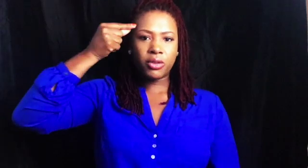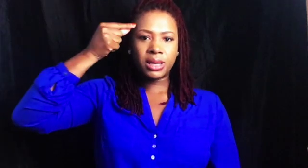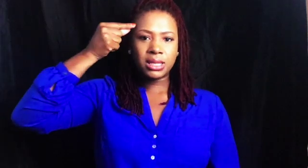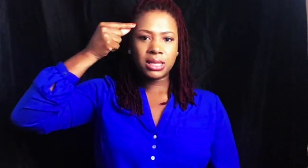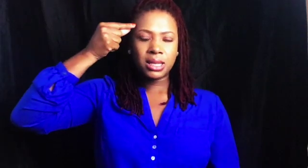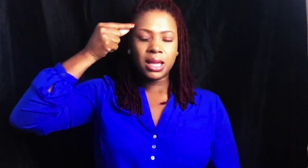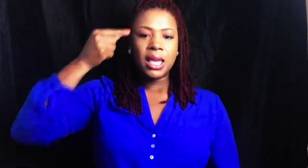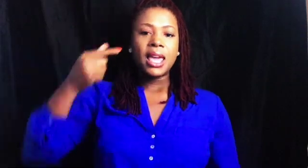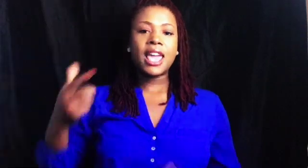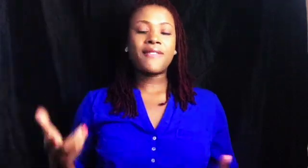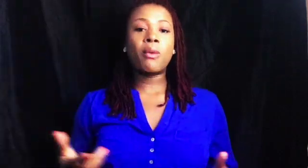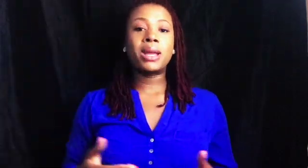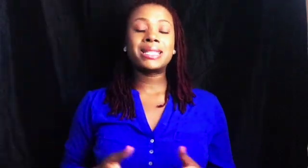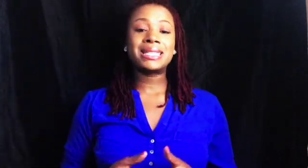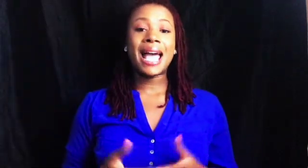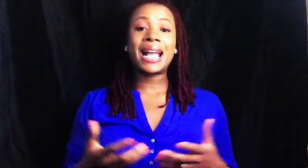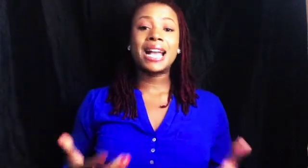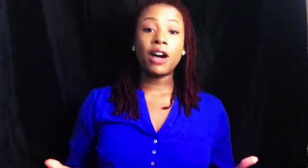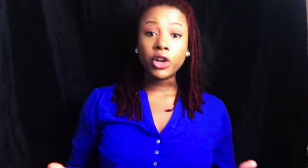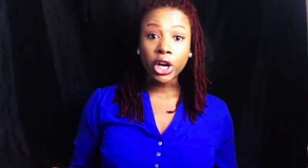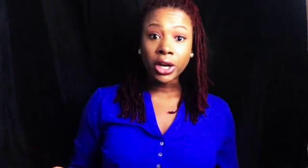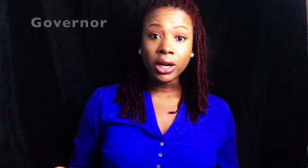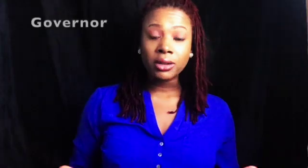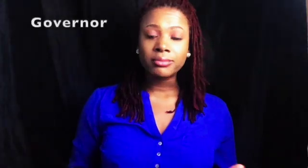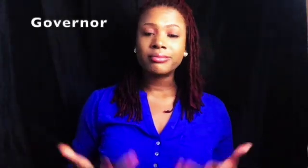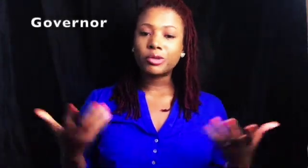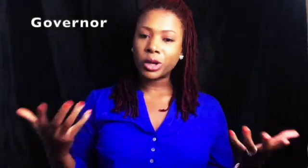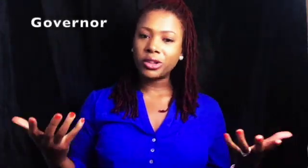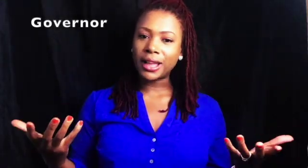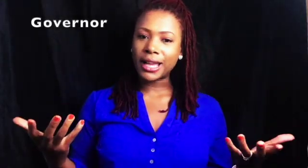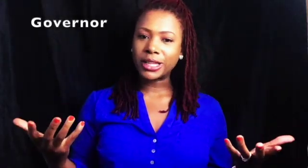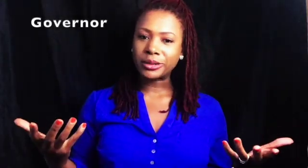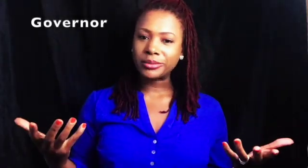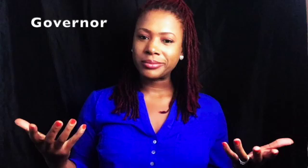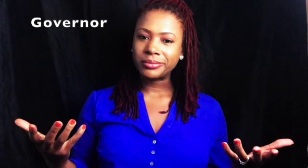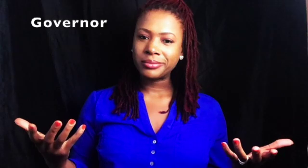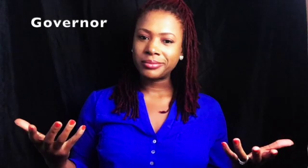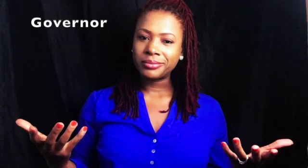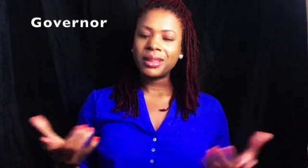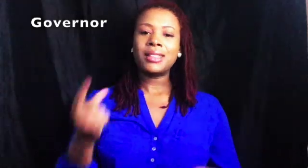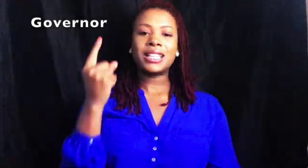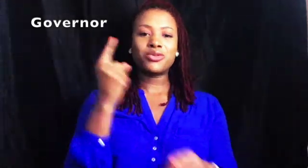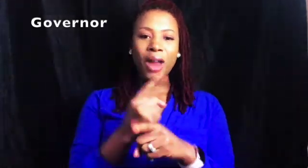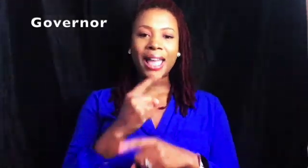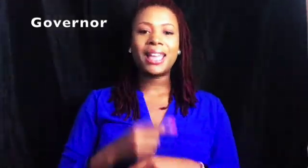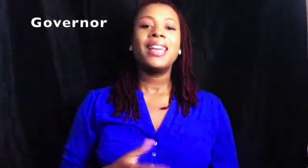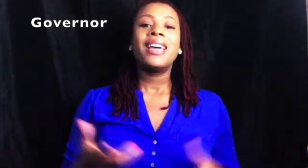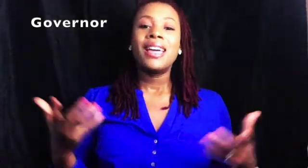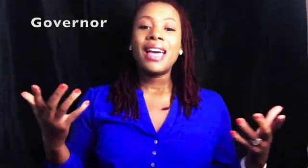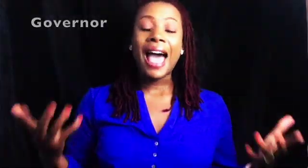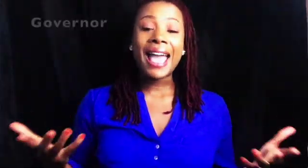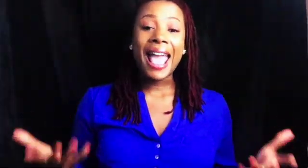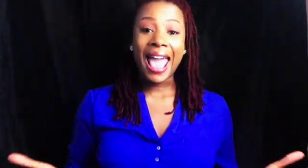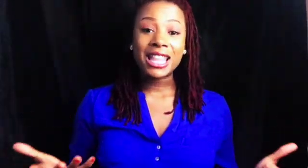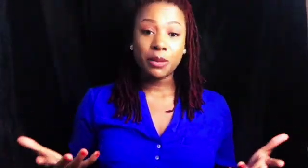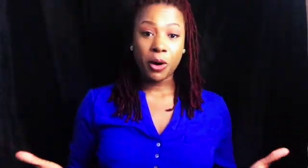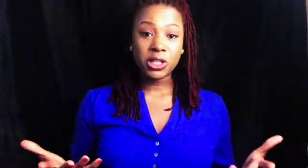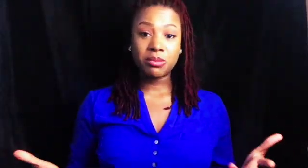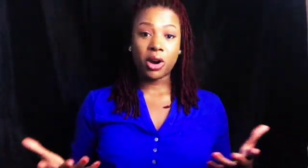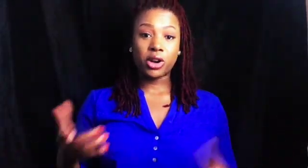government. If I wanted to sign governor, what do you think I do? That's right. I add the person marker.